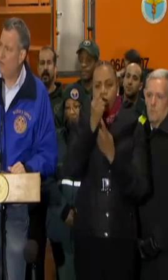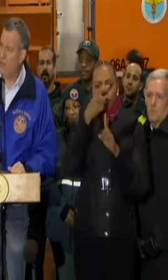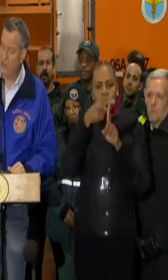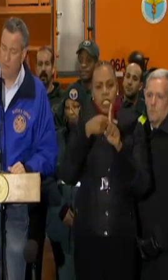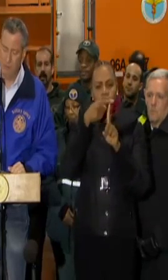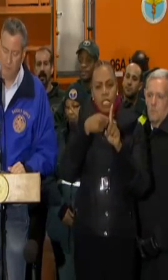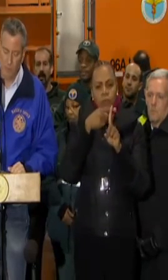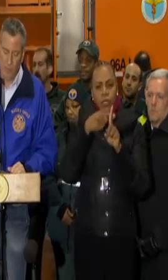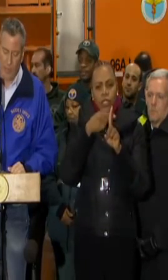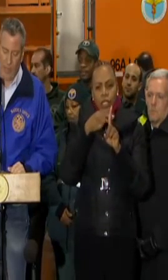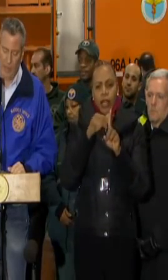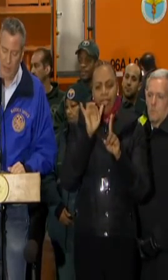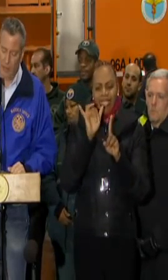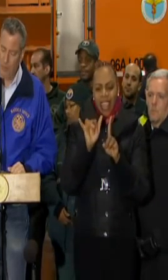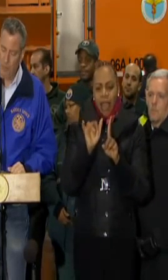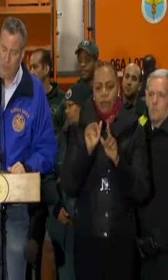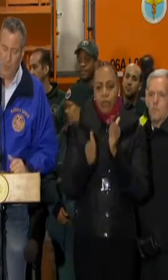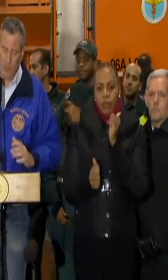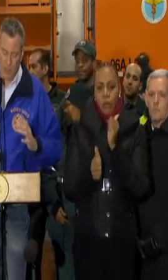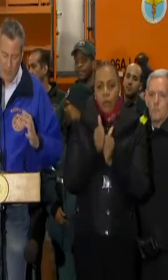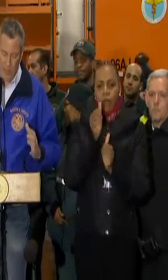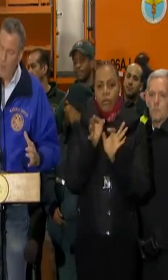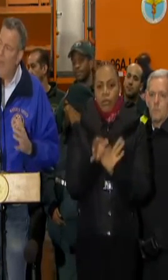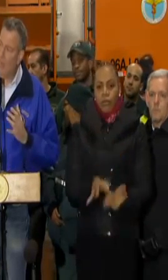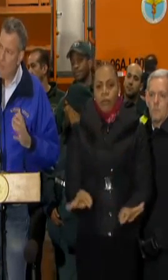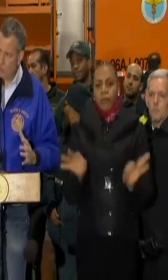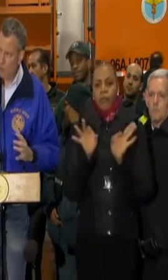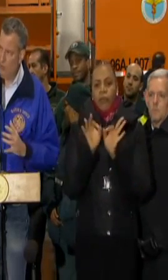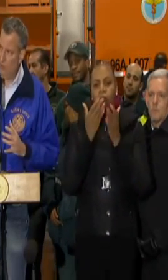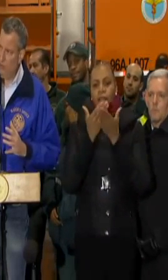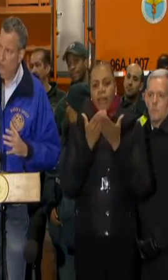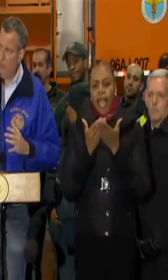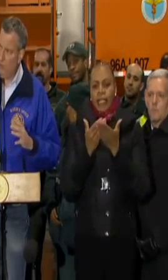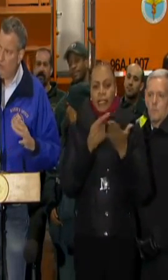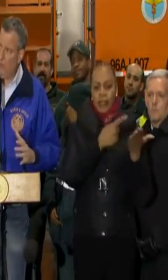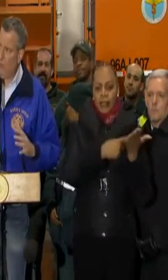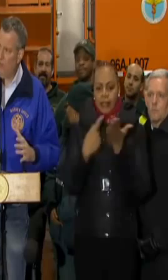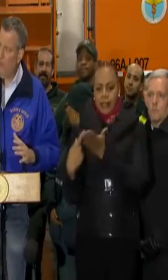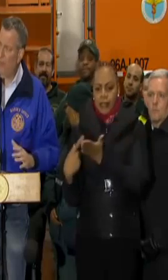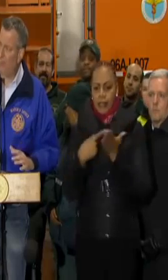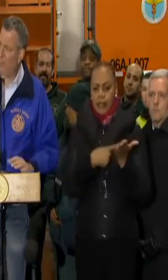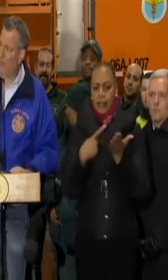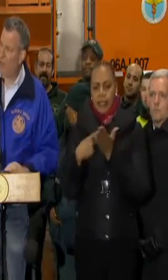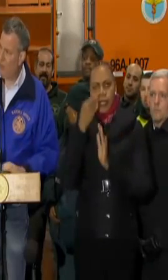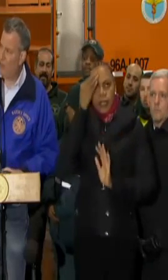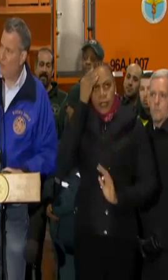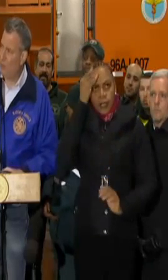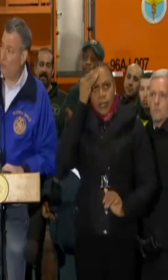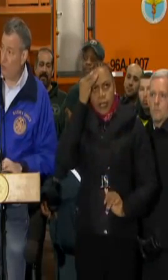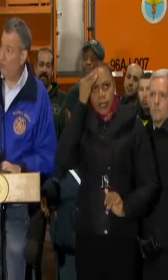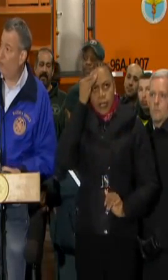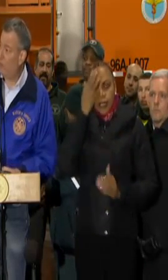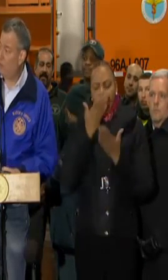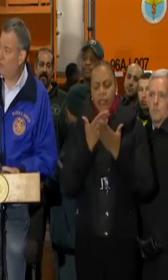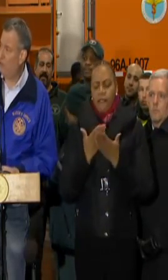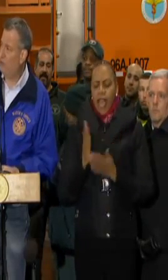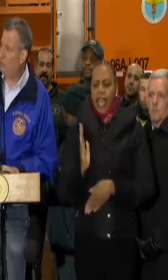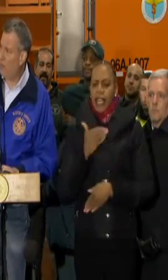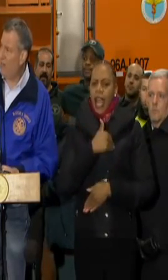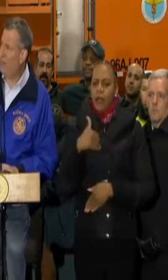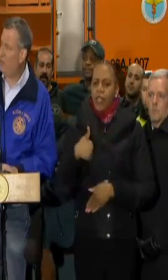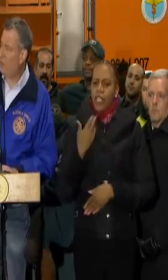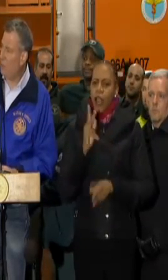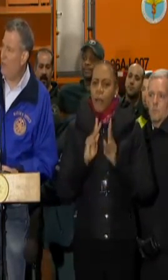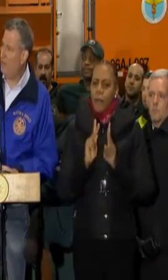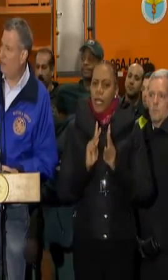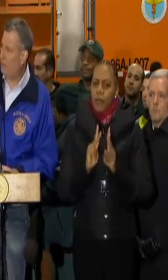important factor. And in the back and forth, when we thought about the fact that a lot of our young people, including very small children,